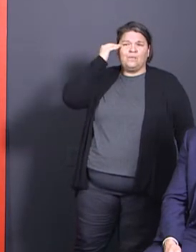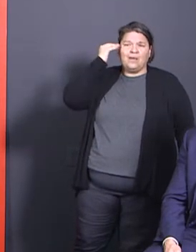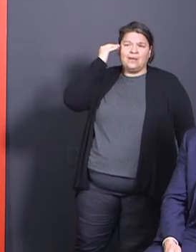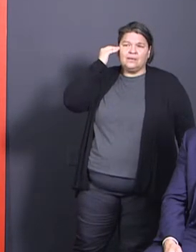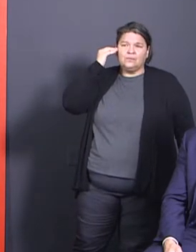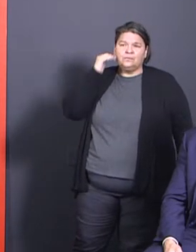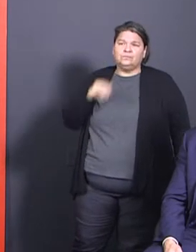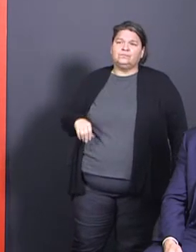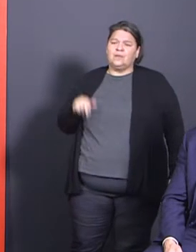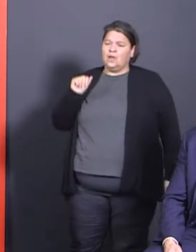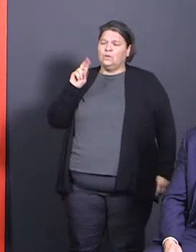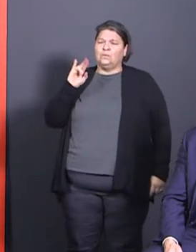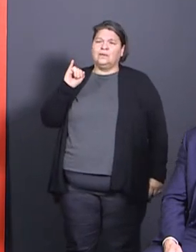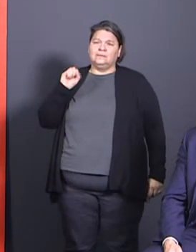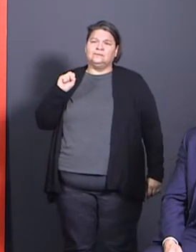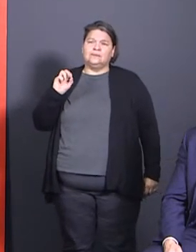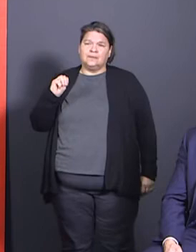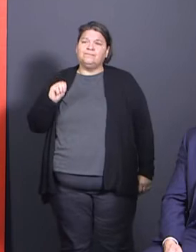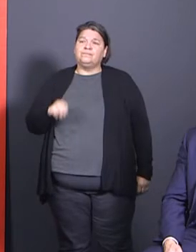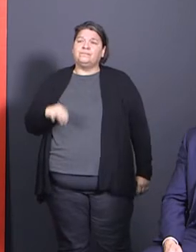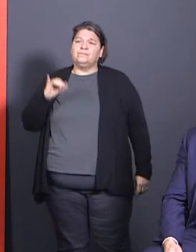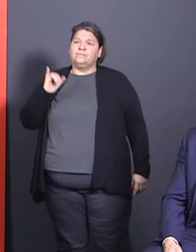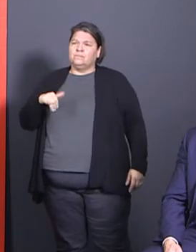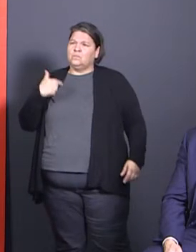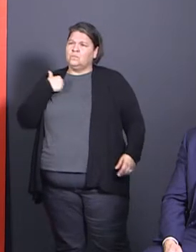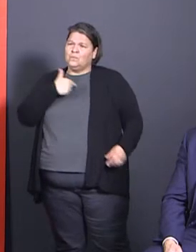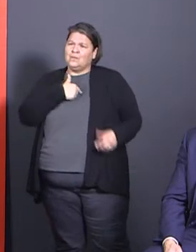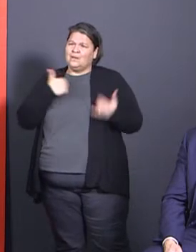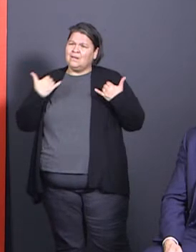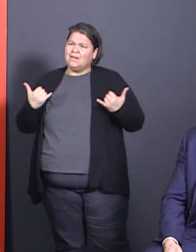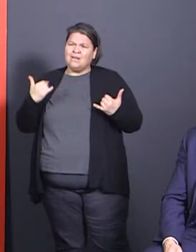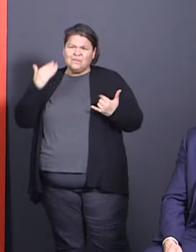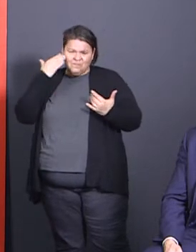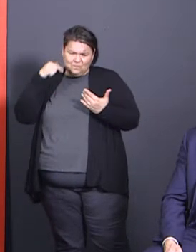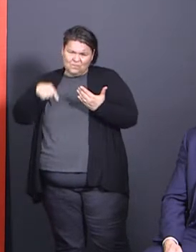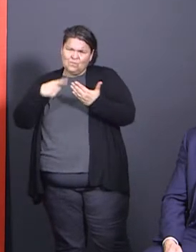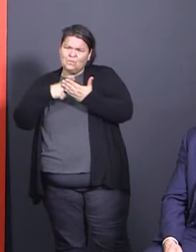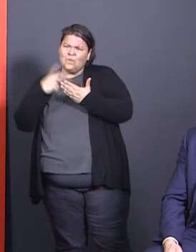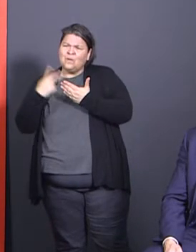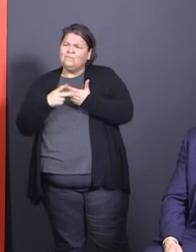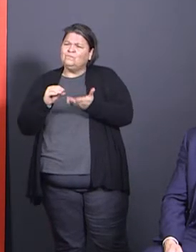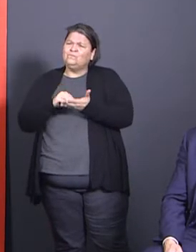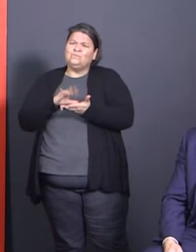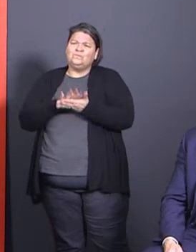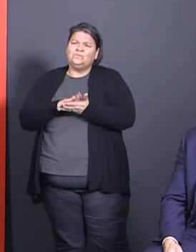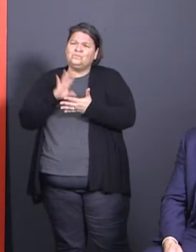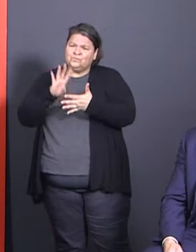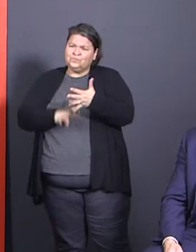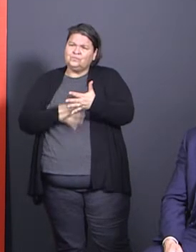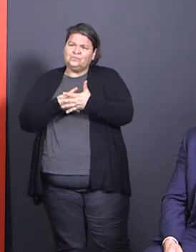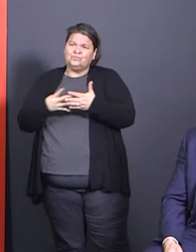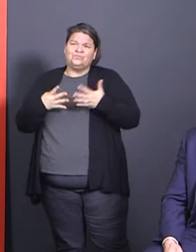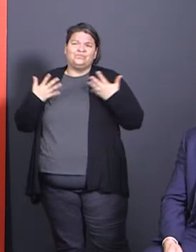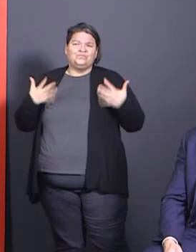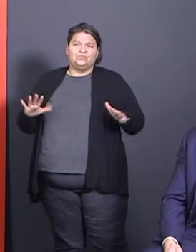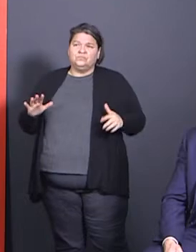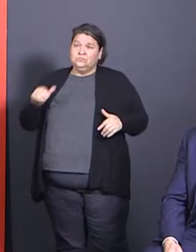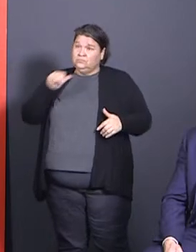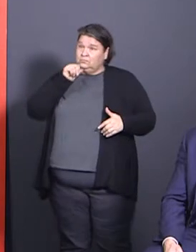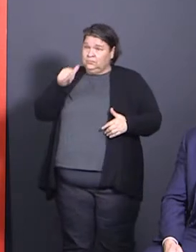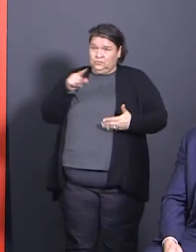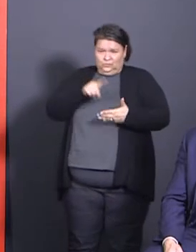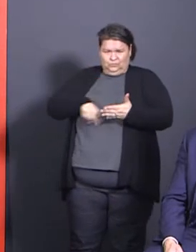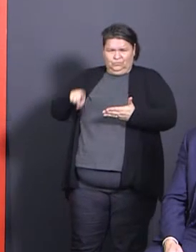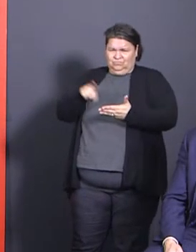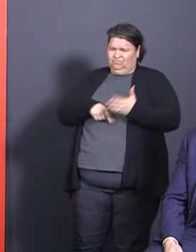sense of normalcy. It was already on our schedule, it was already on our radar, so we went ahead and went on with the plan. I think that's great. It's great. Everybody has